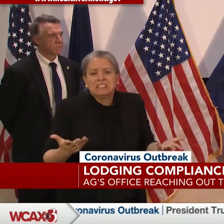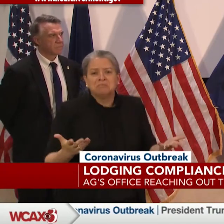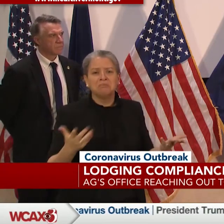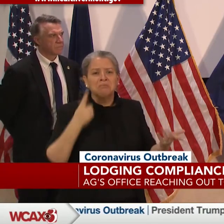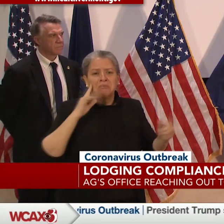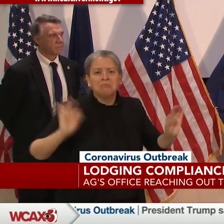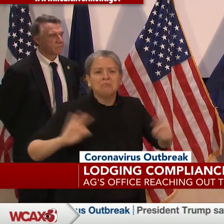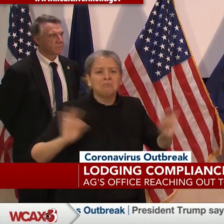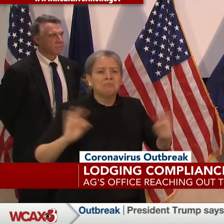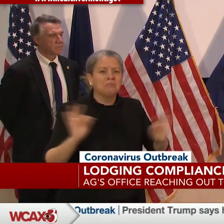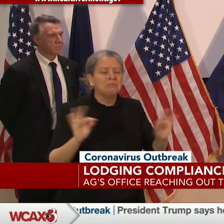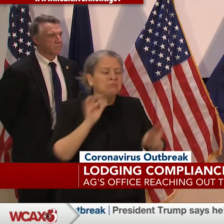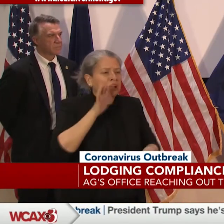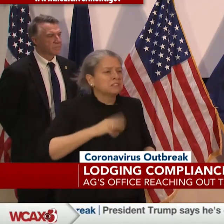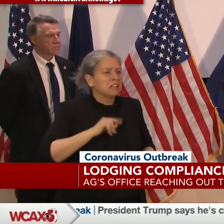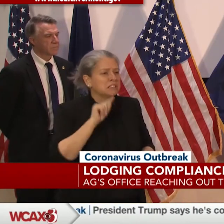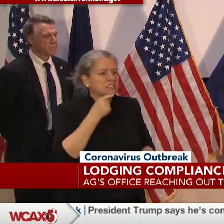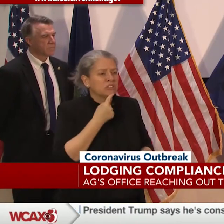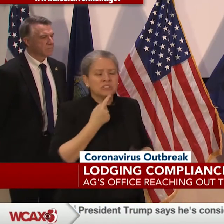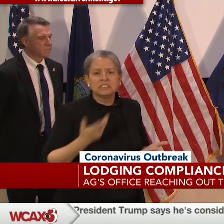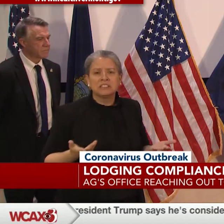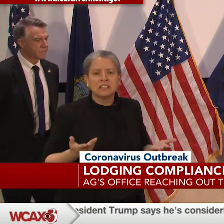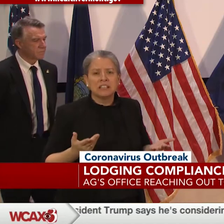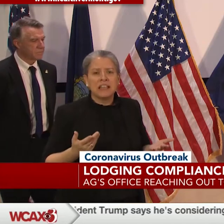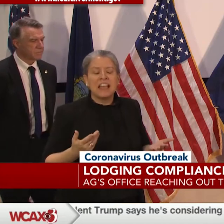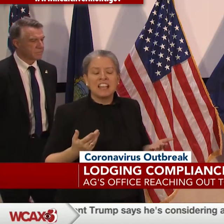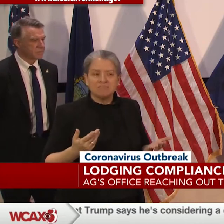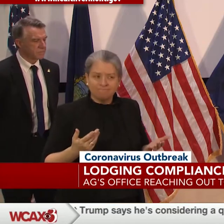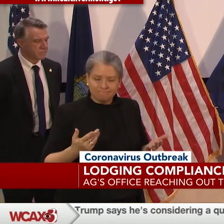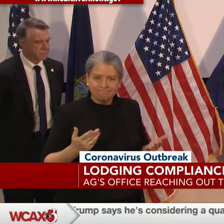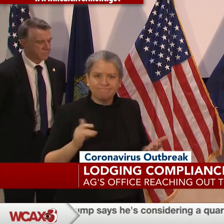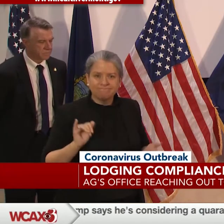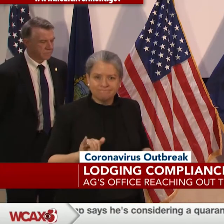as seriously and doesn't understand